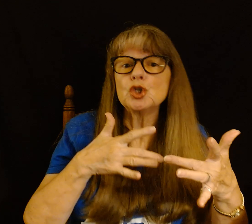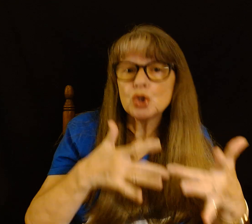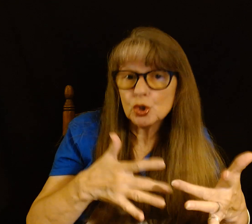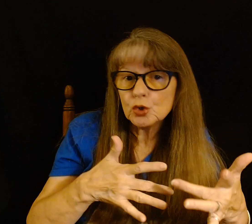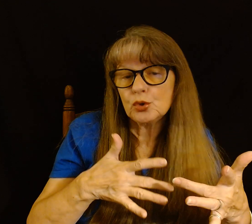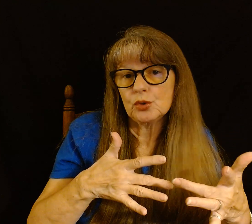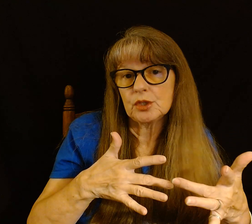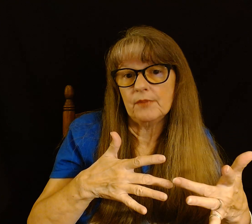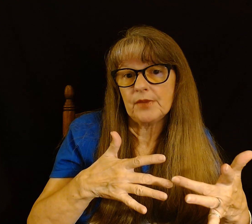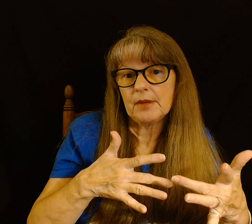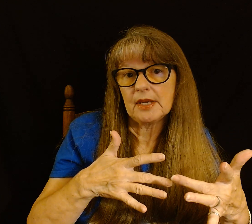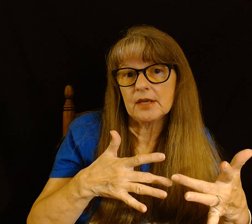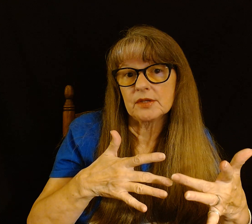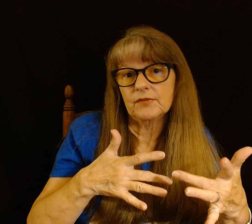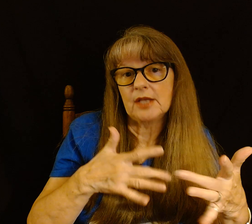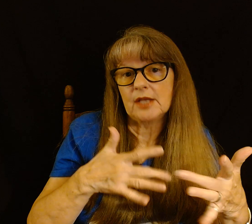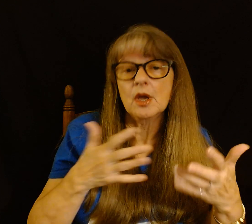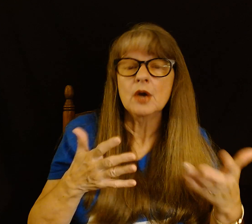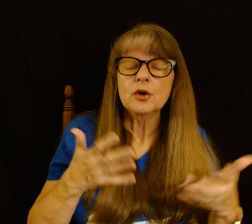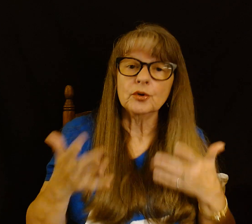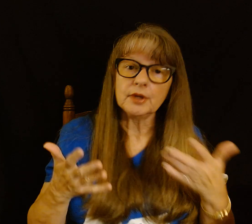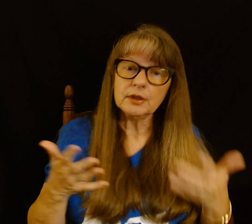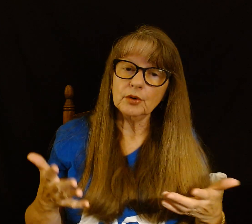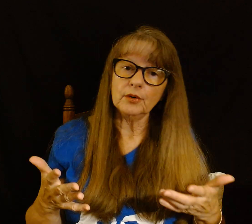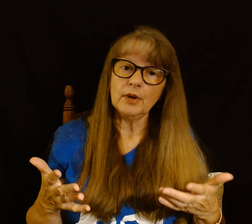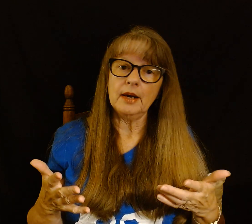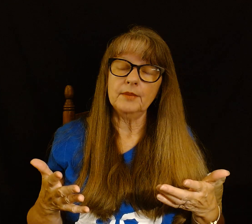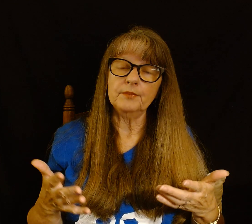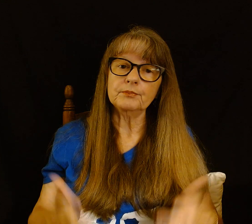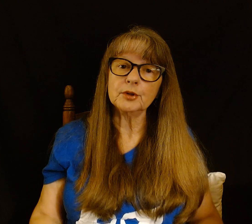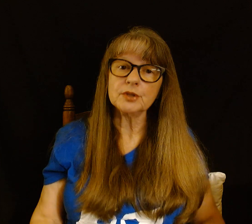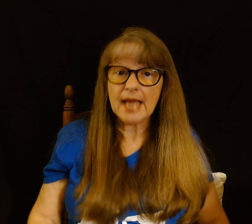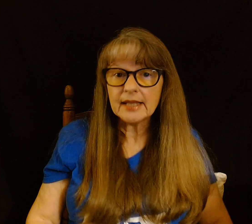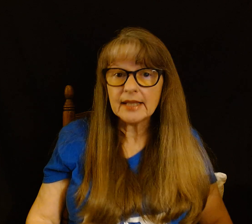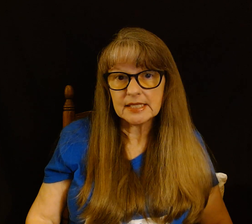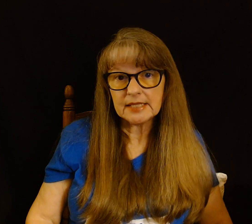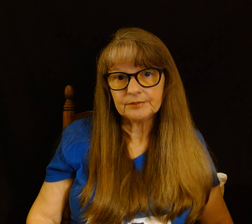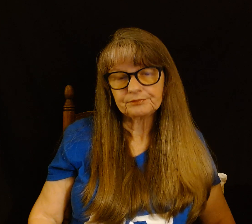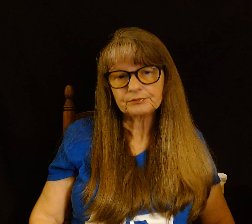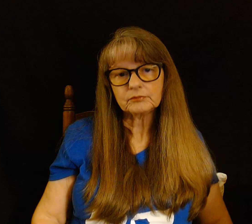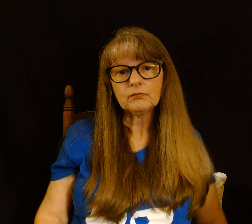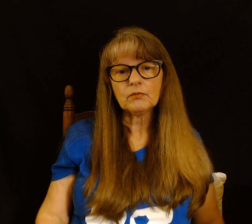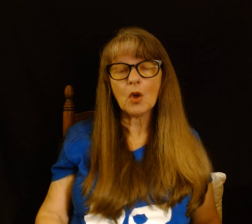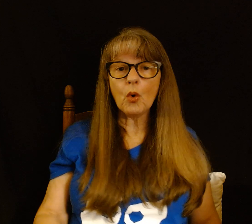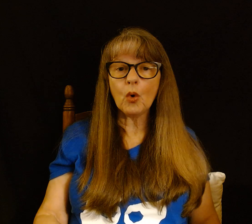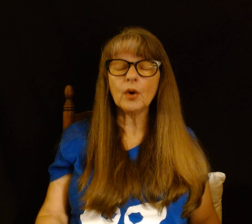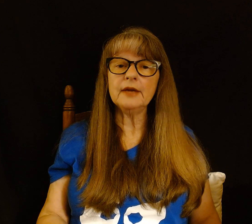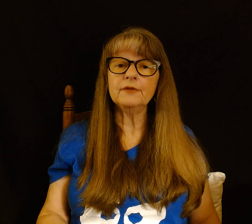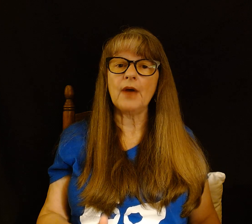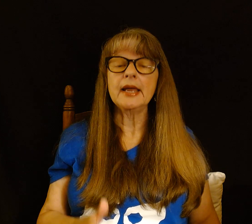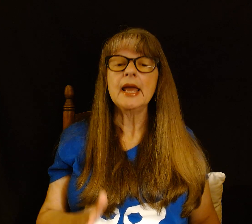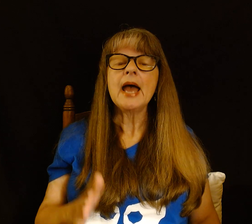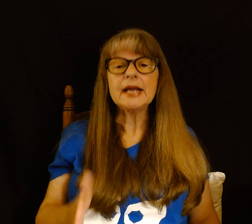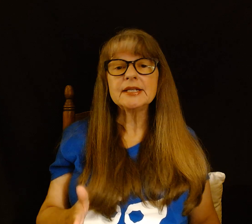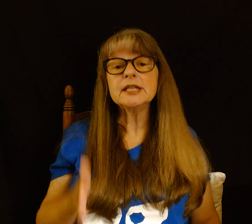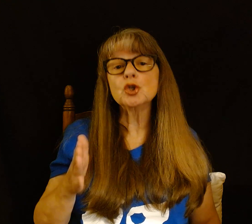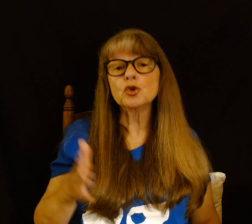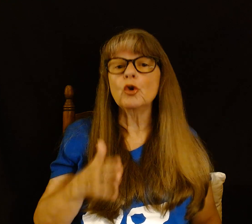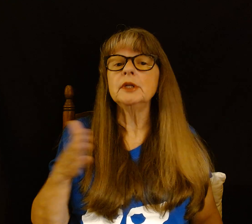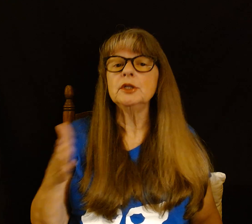to do something because of that's your personality, Or if I tend to normally do